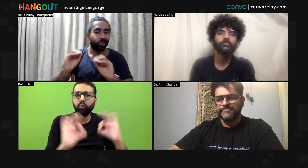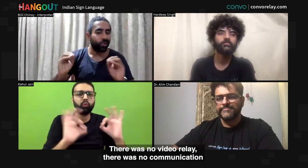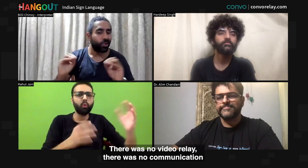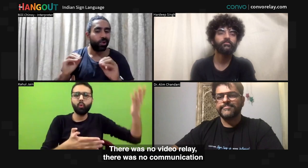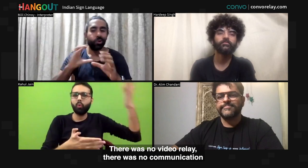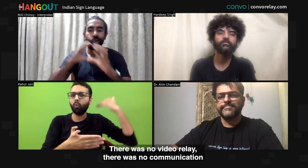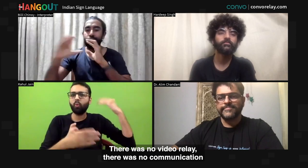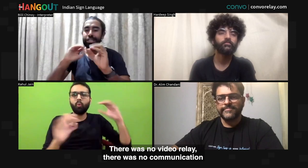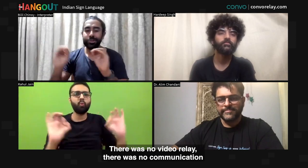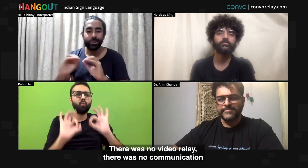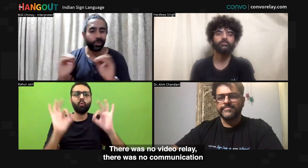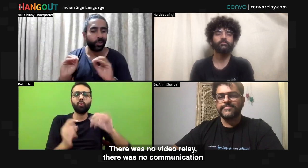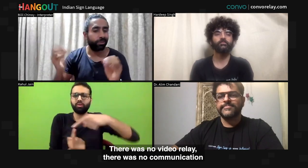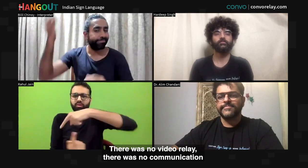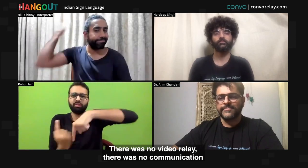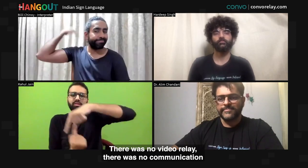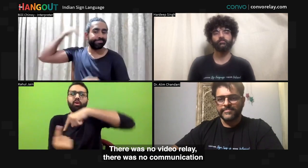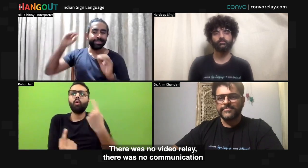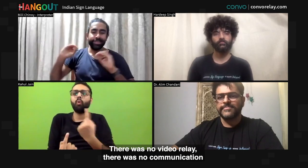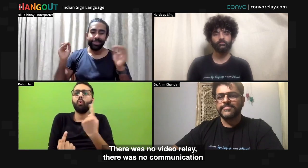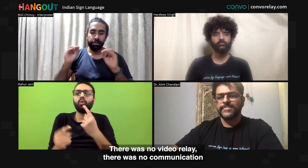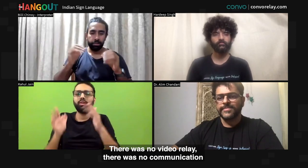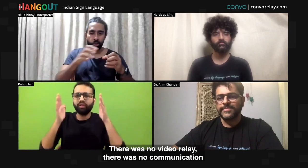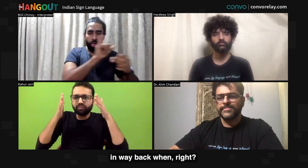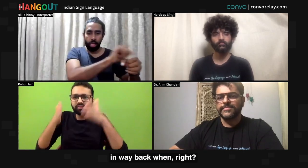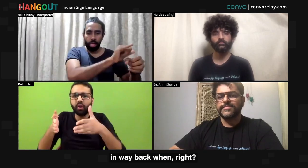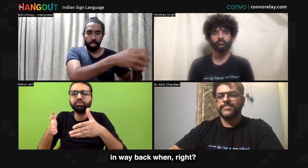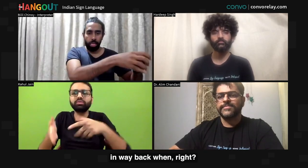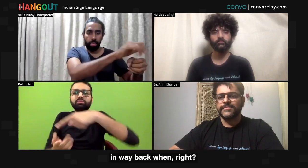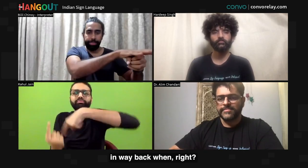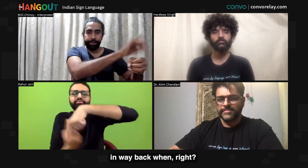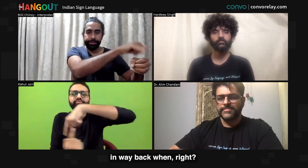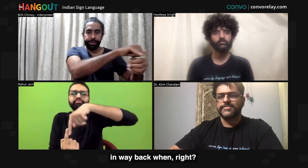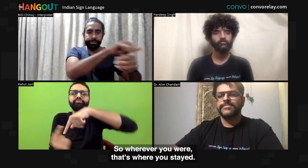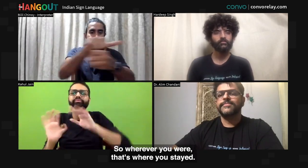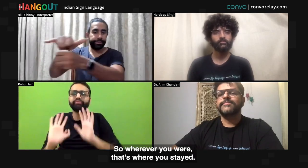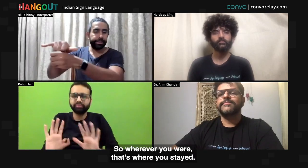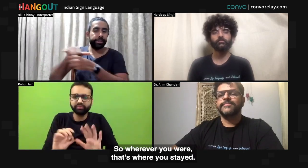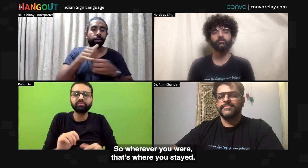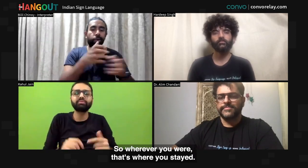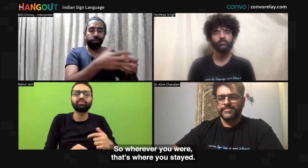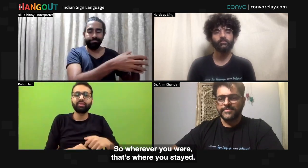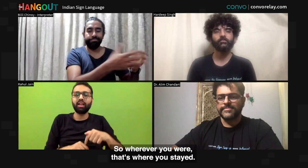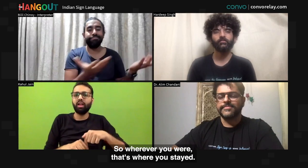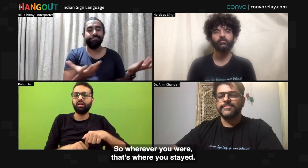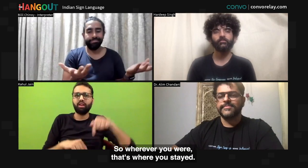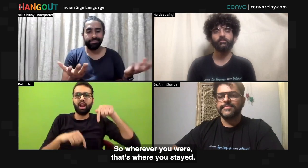There was no video relay. There was no communication way back when, right? So, wherever you were, that's where you stayed.